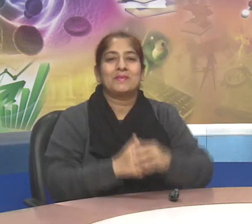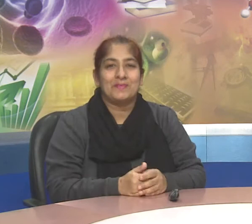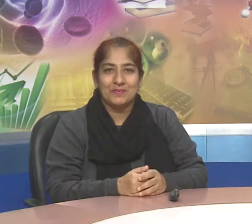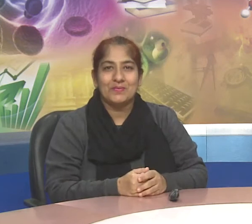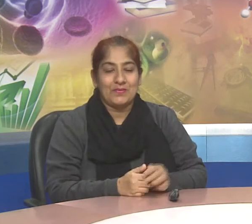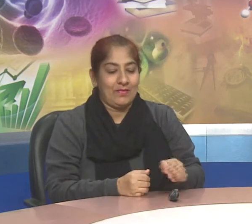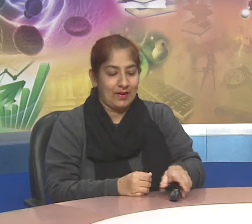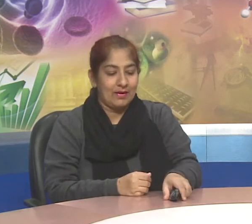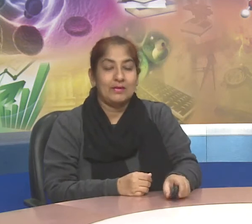Increase in some work.